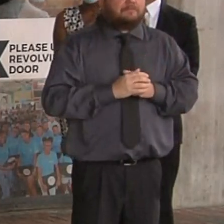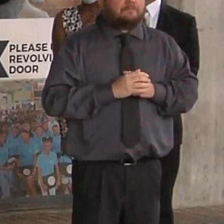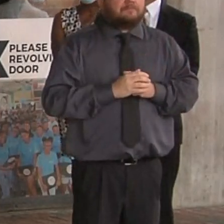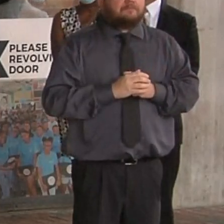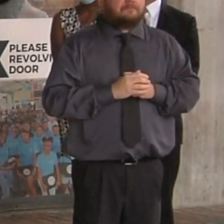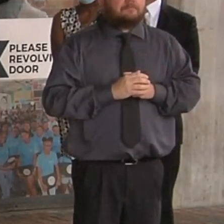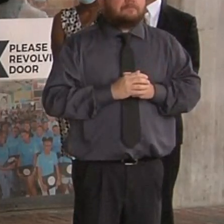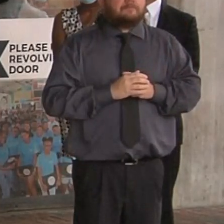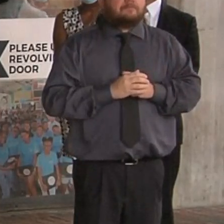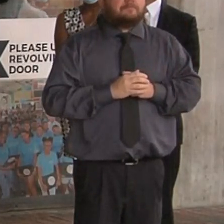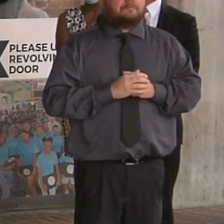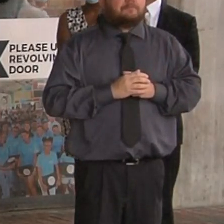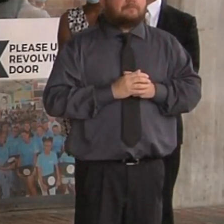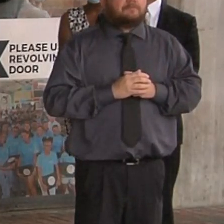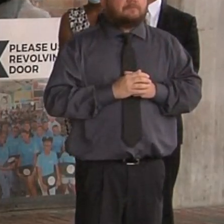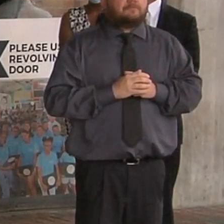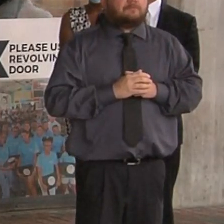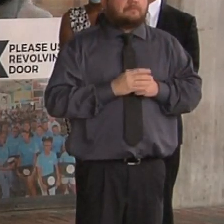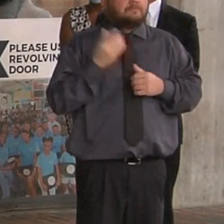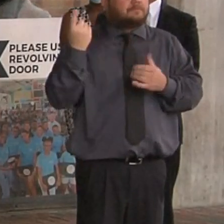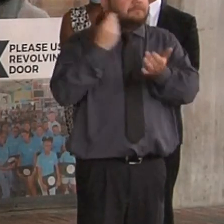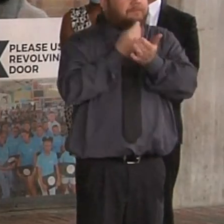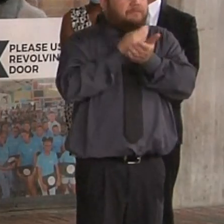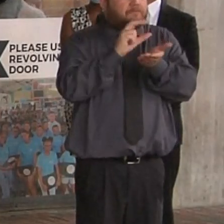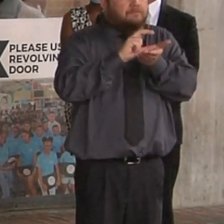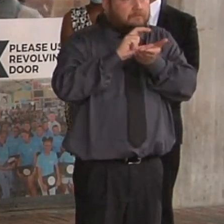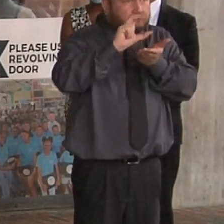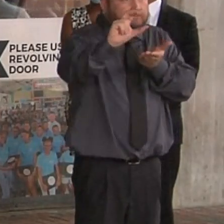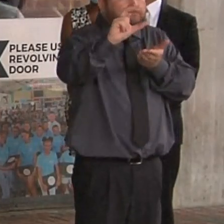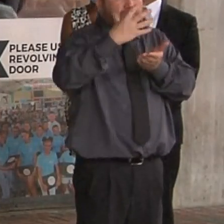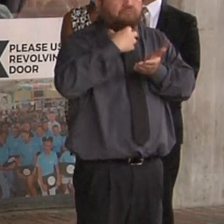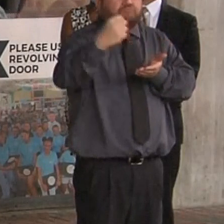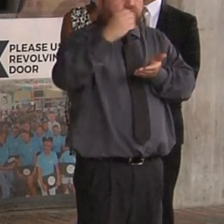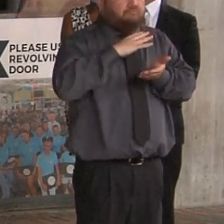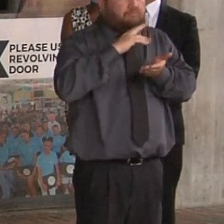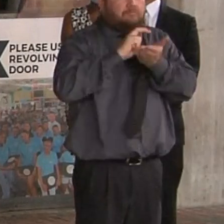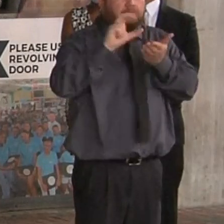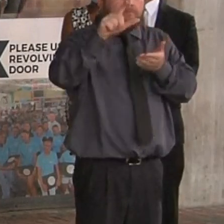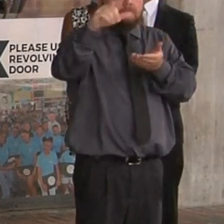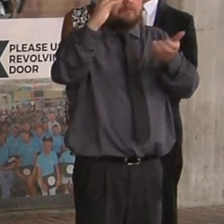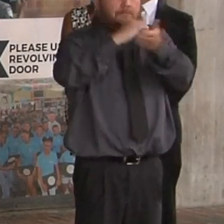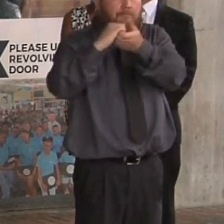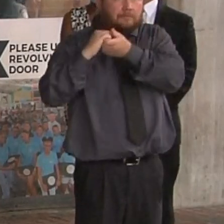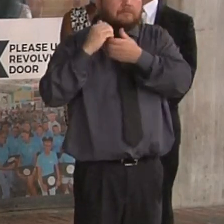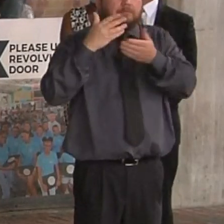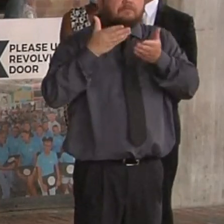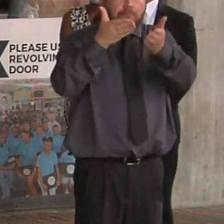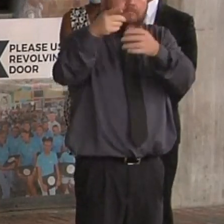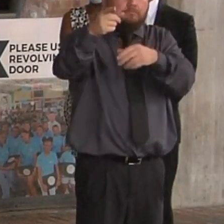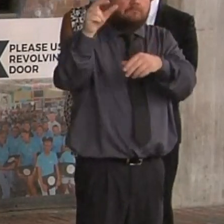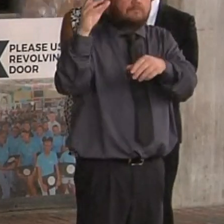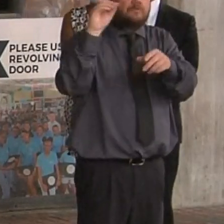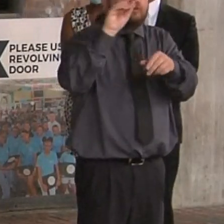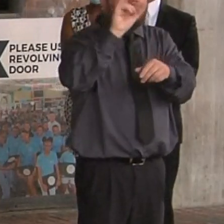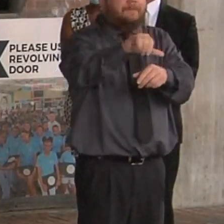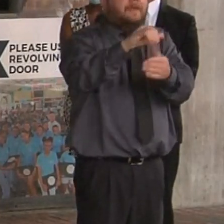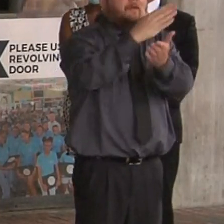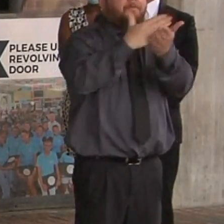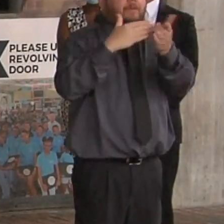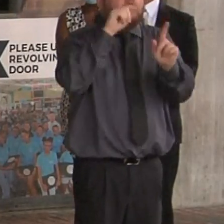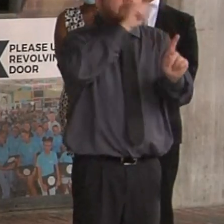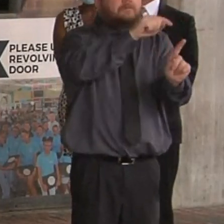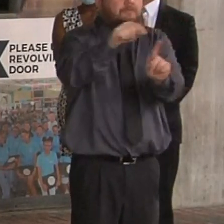of our partners. I've created the Bureau of Community Engagement to make sure we take care of our seniors, our youth, and our community, and that we never